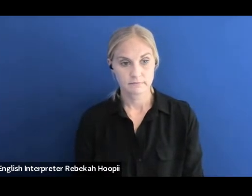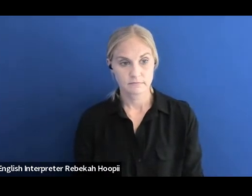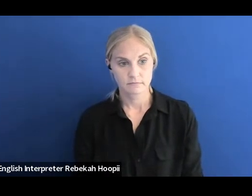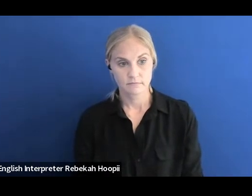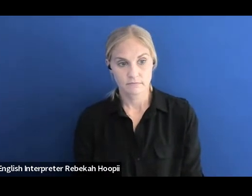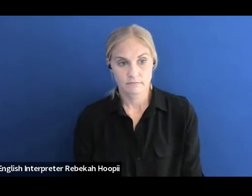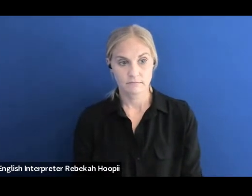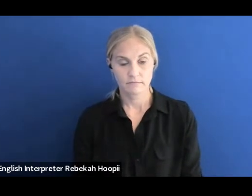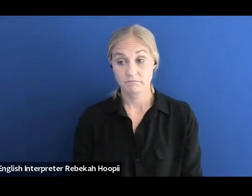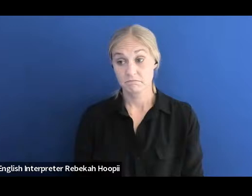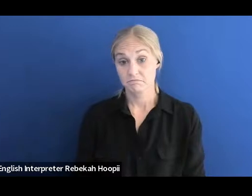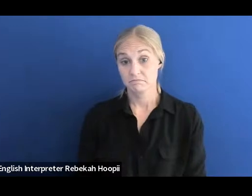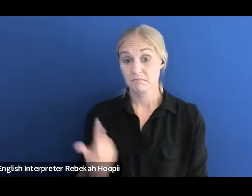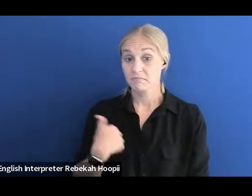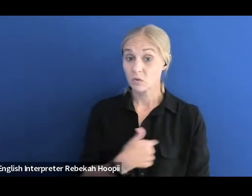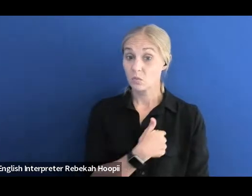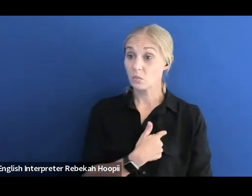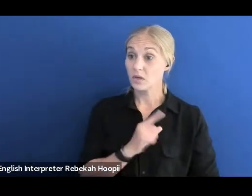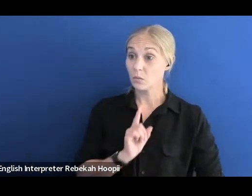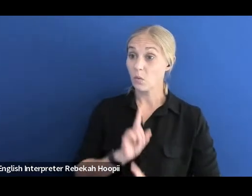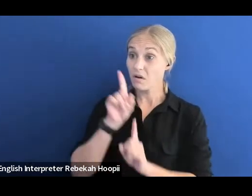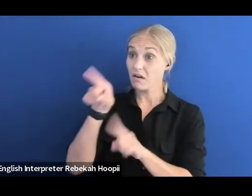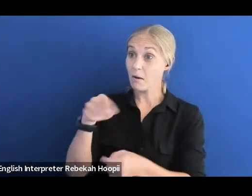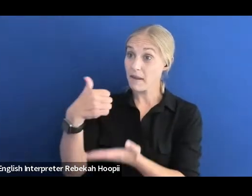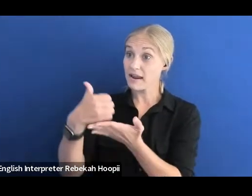We'll help you pack your bags.